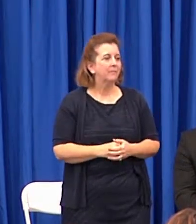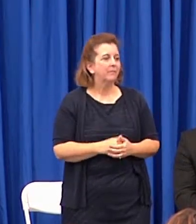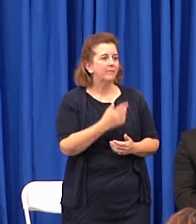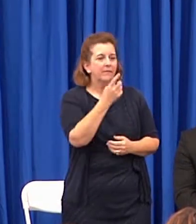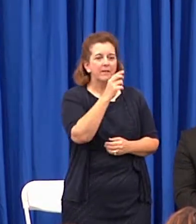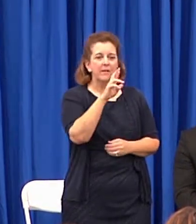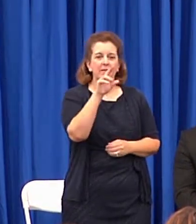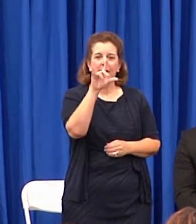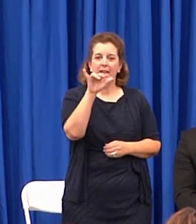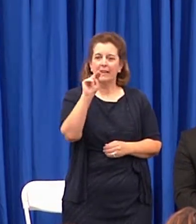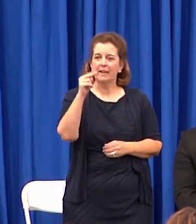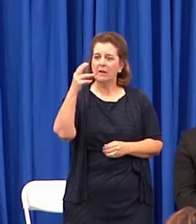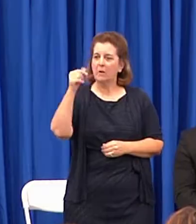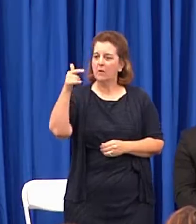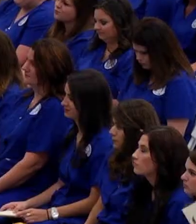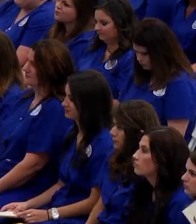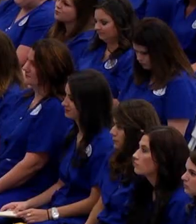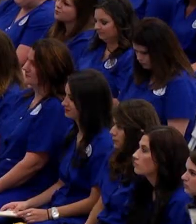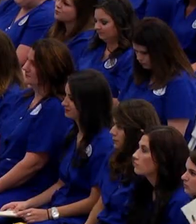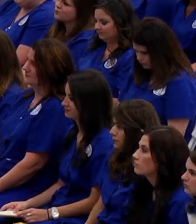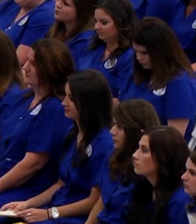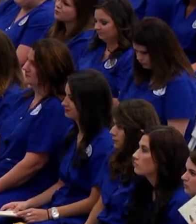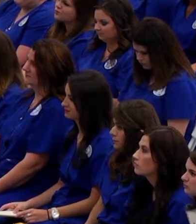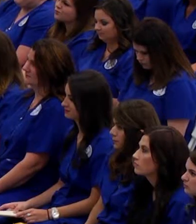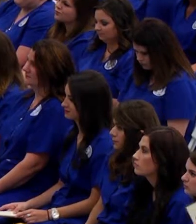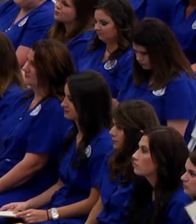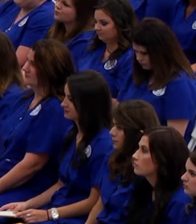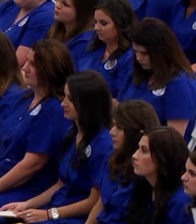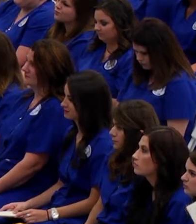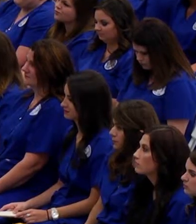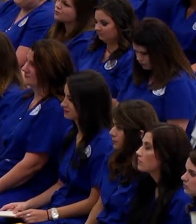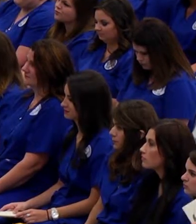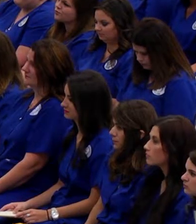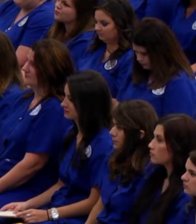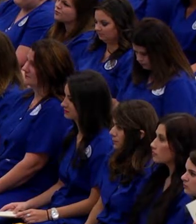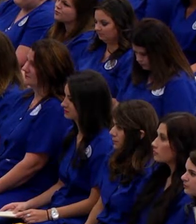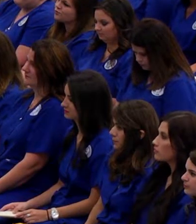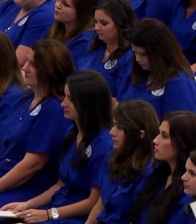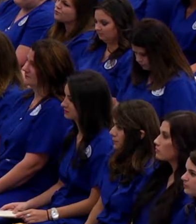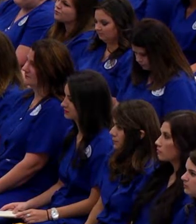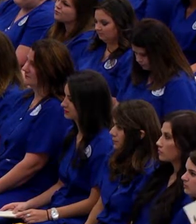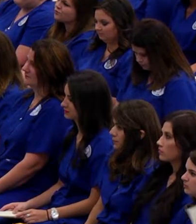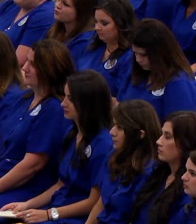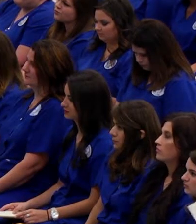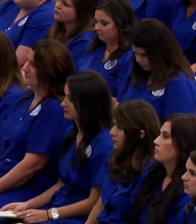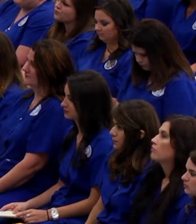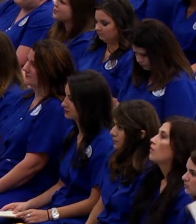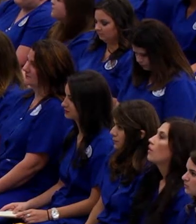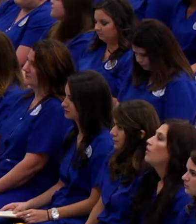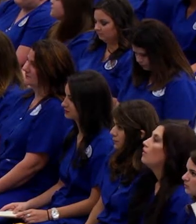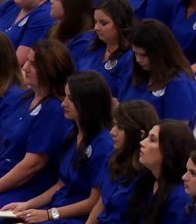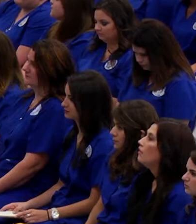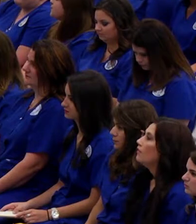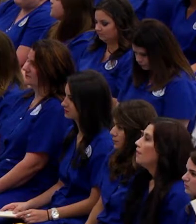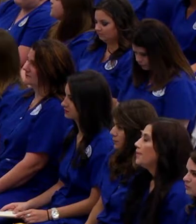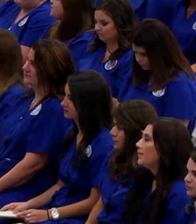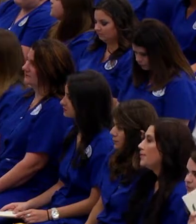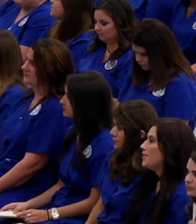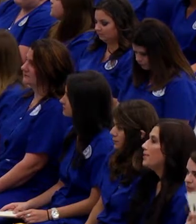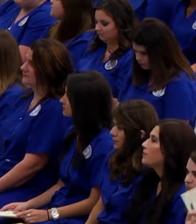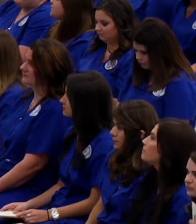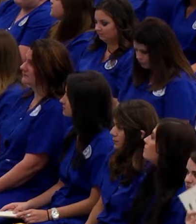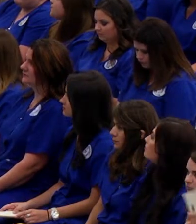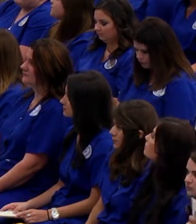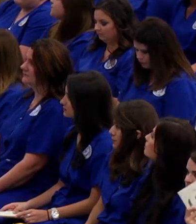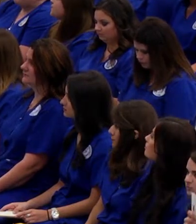Lynn Hogan is the nursing department chair. She is a graduate of North Florida Junior College. She completed her bachelor's degree